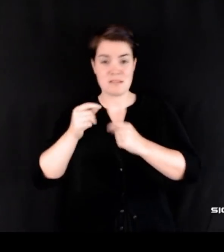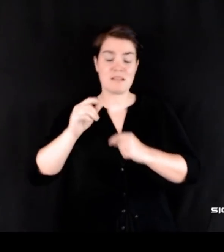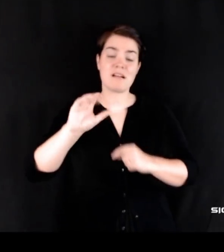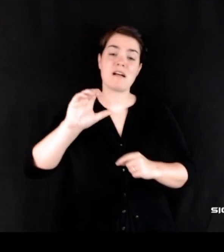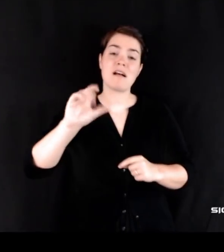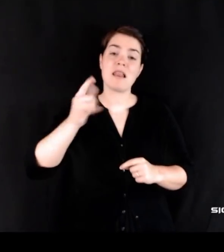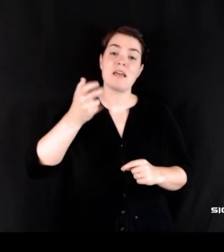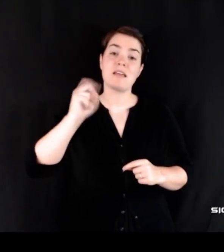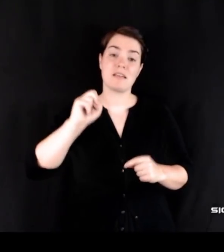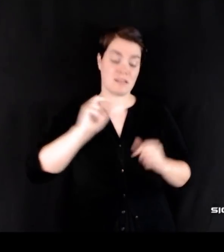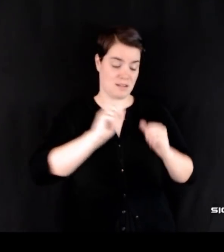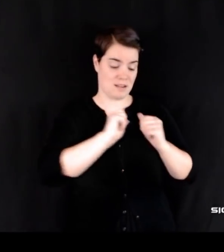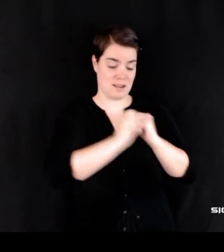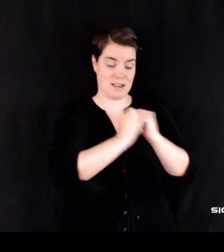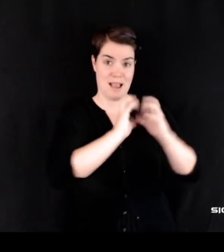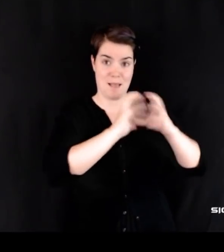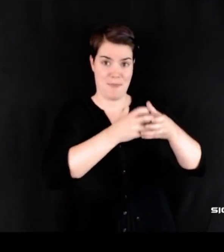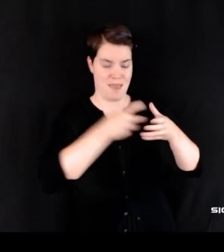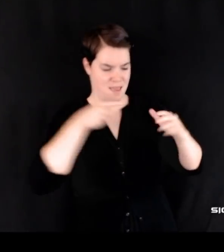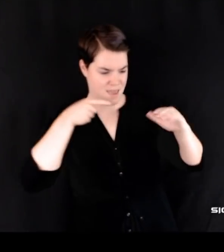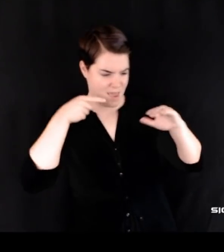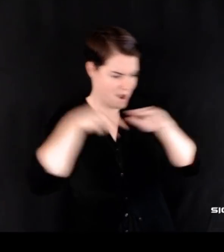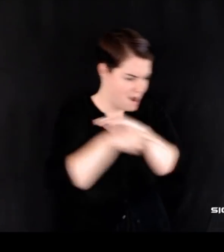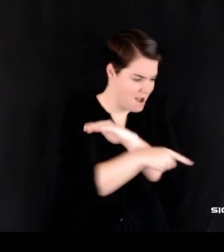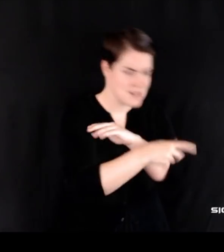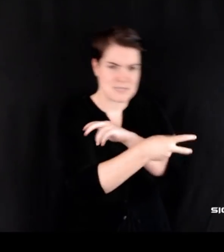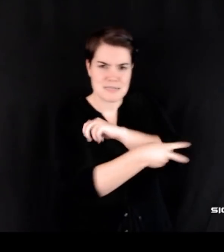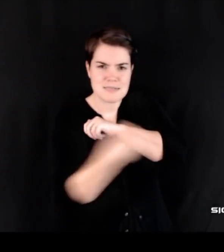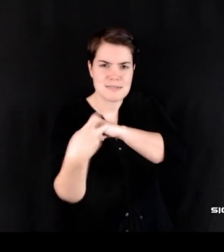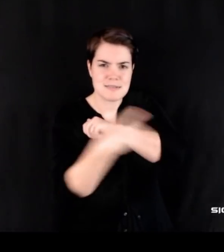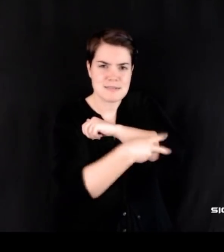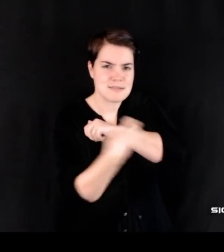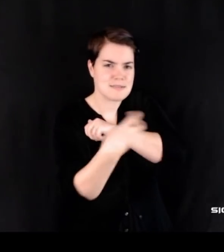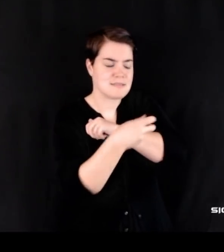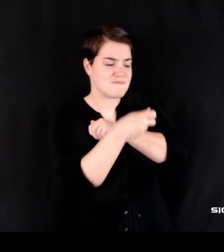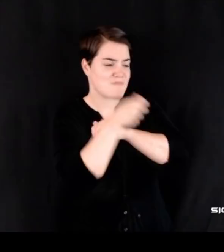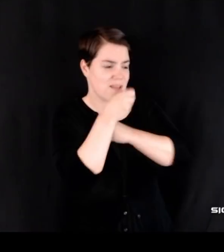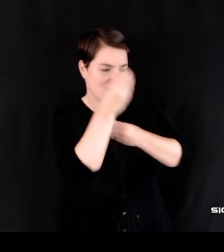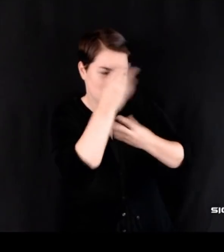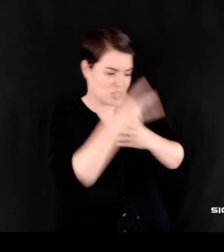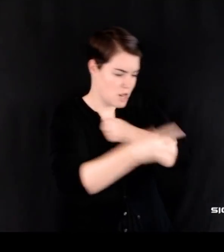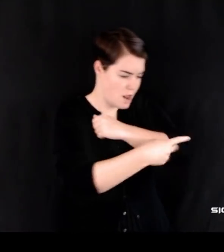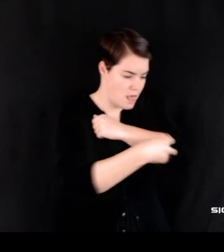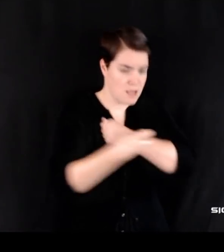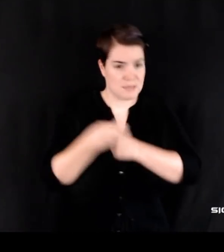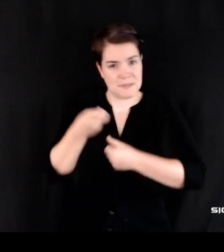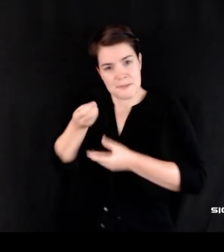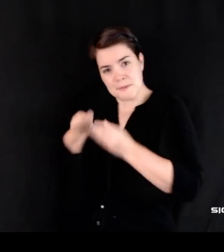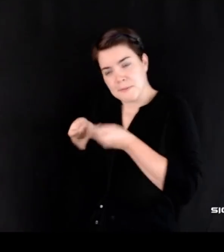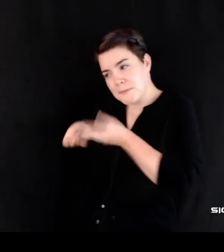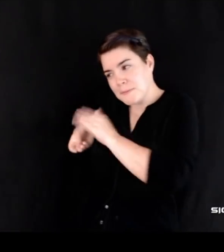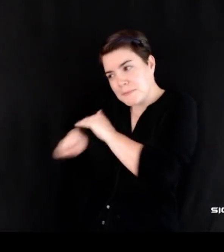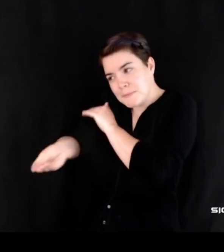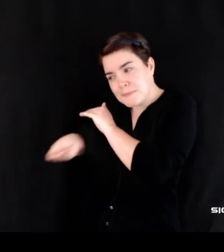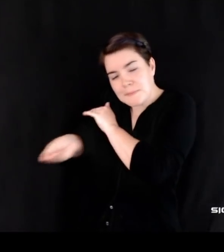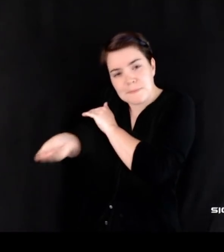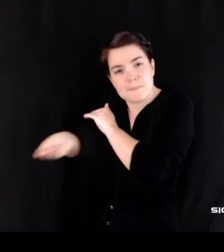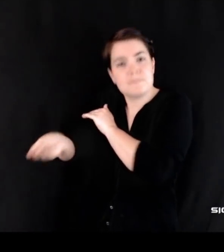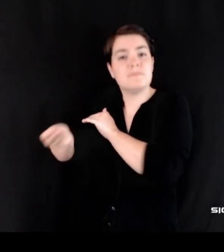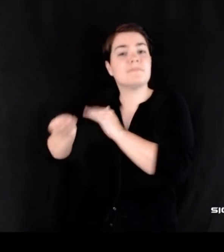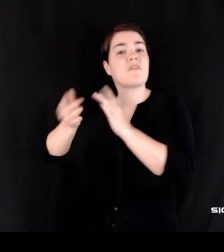networks used by the Clinton campaign. They stole private information and then released that information through